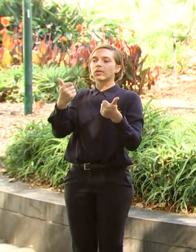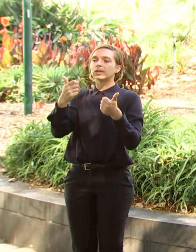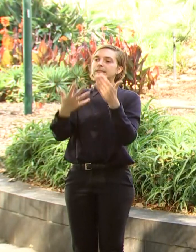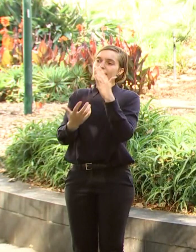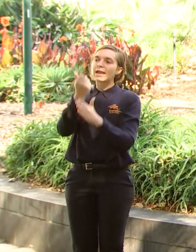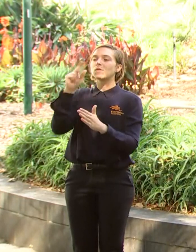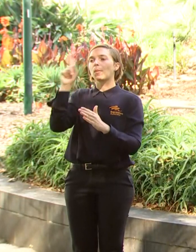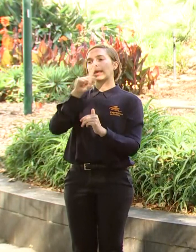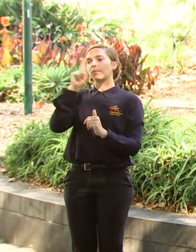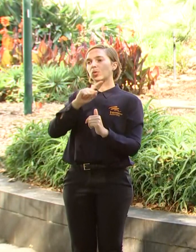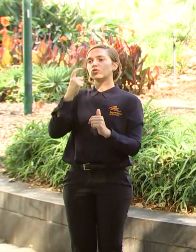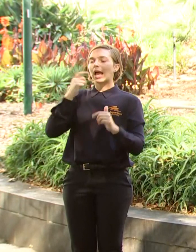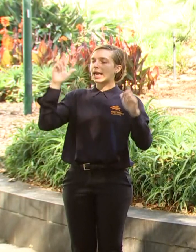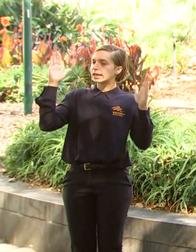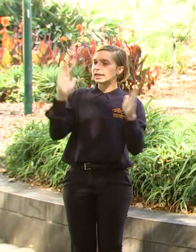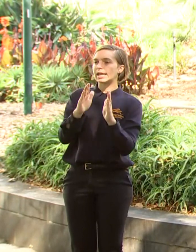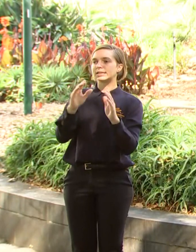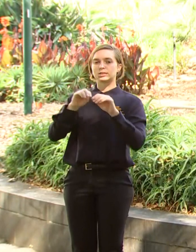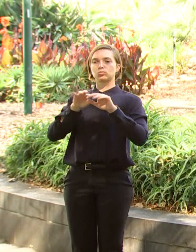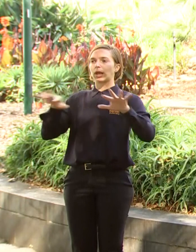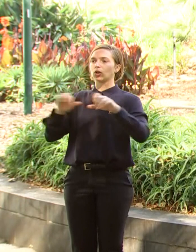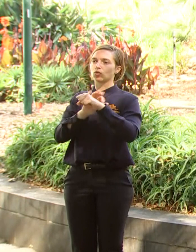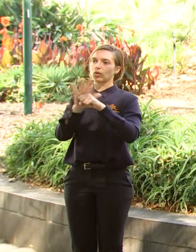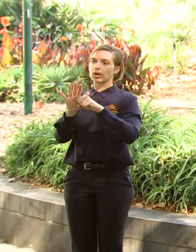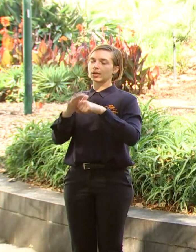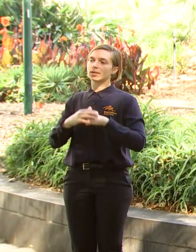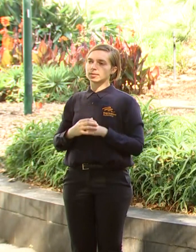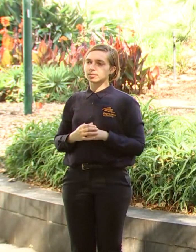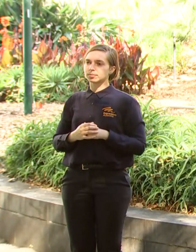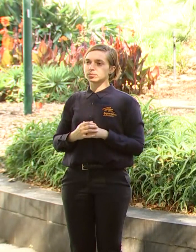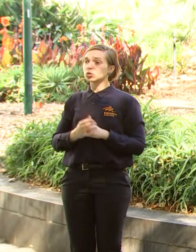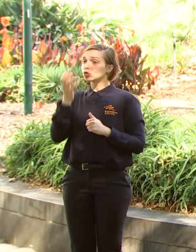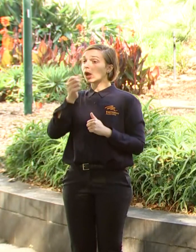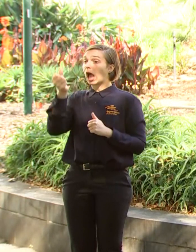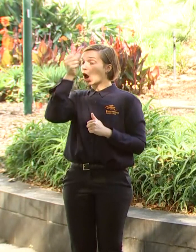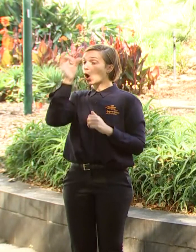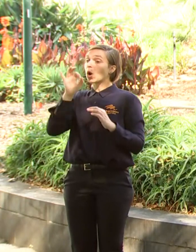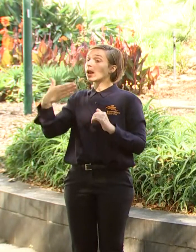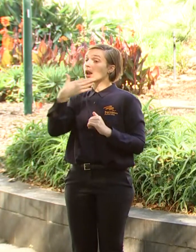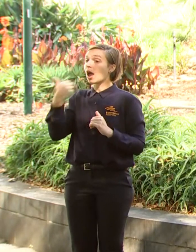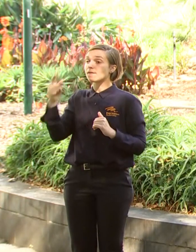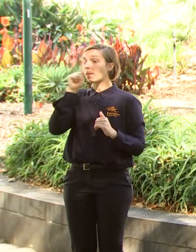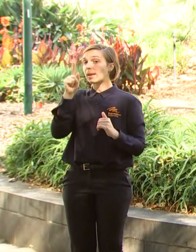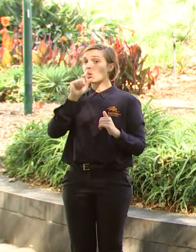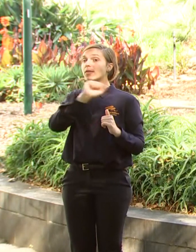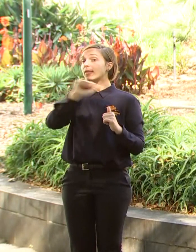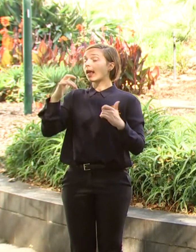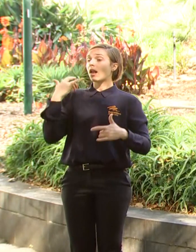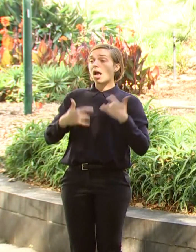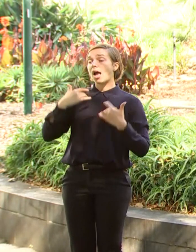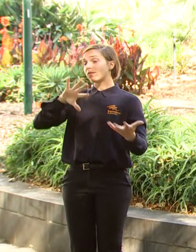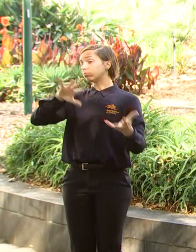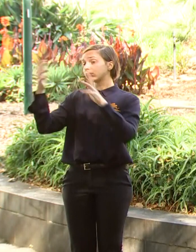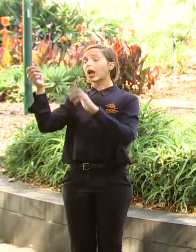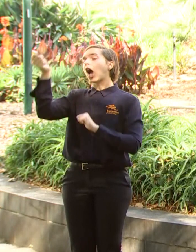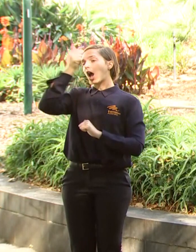despite the inconvenience, and we apologise for that, I think the vast majority of Victorians, when given a choice between, yes, difficulty for some people,